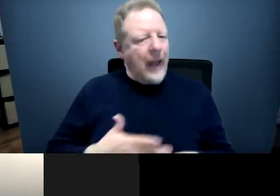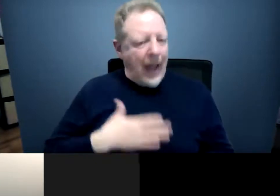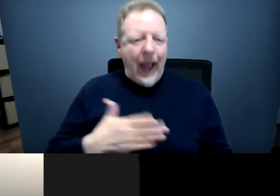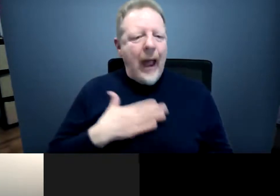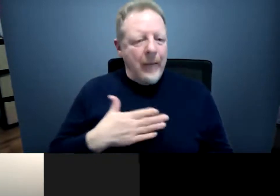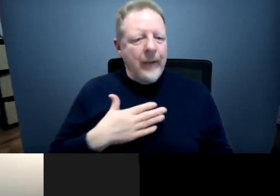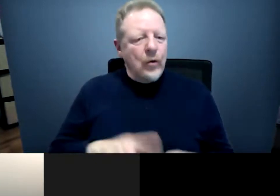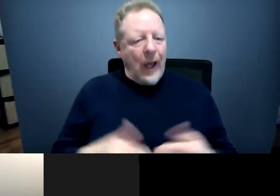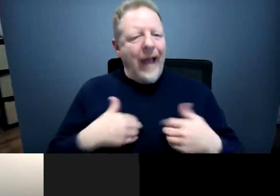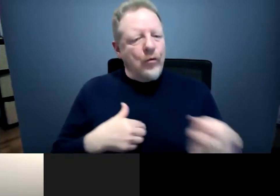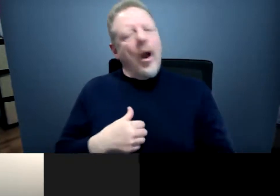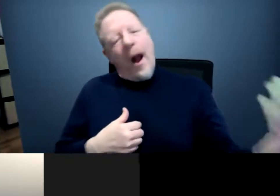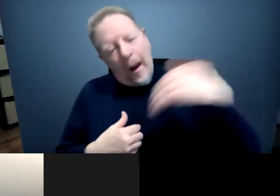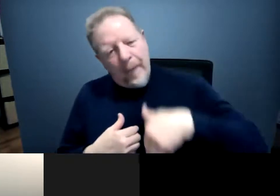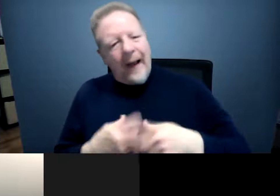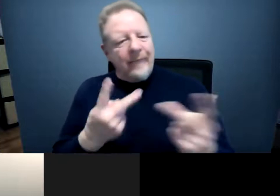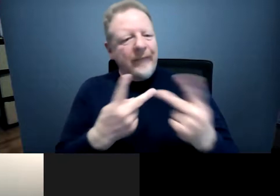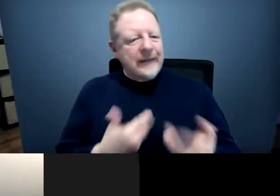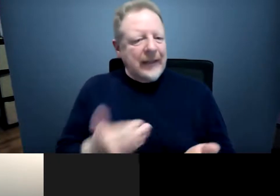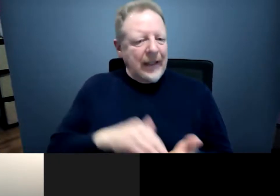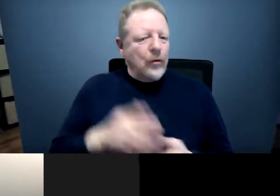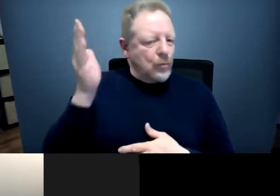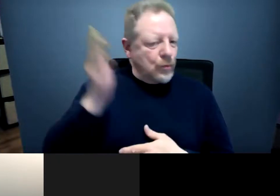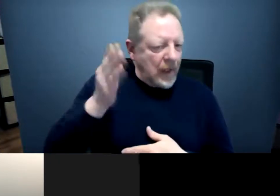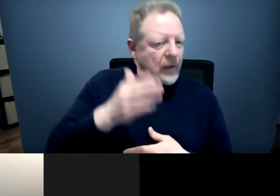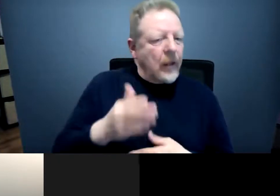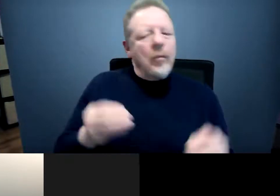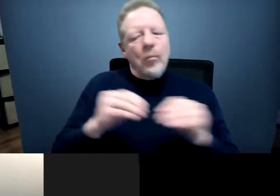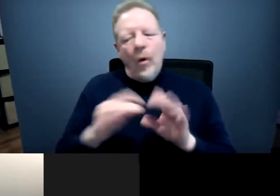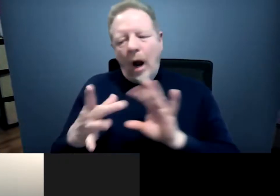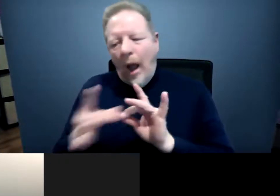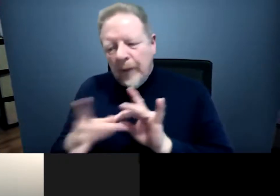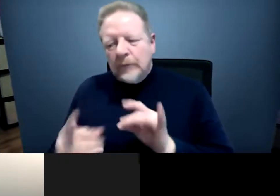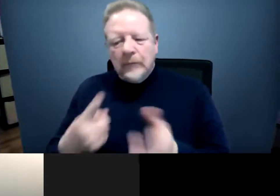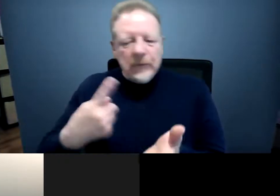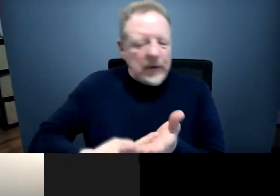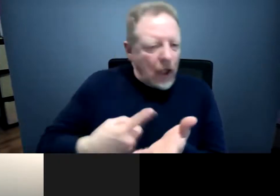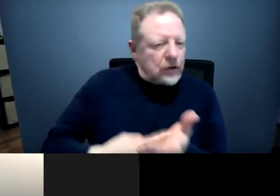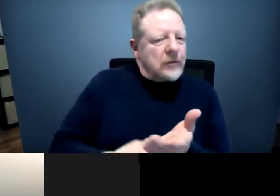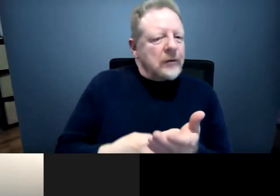in the future to have more conversation on how we can